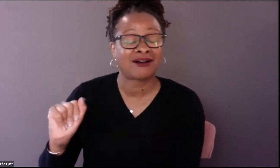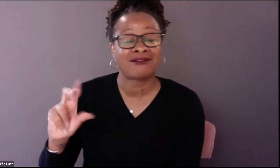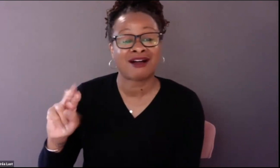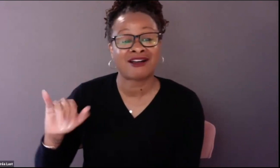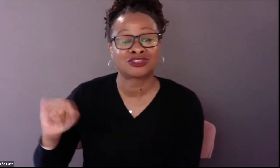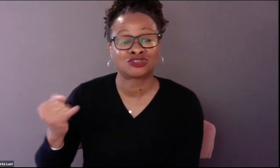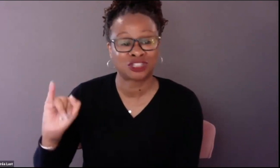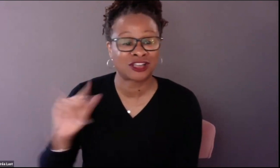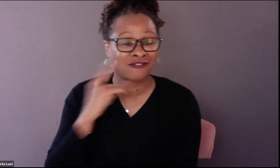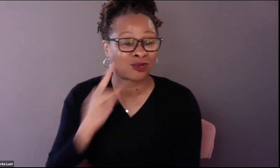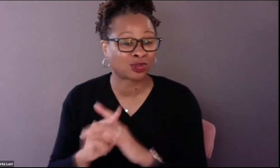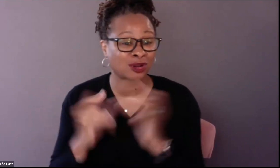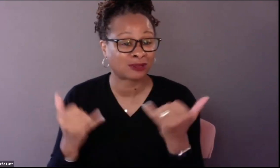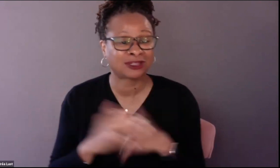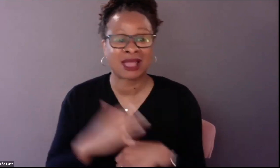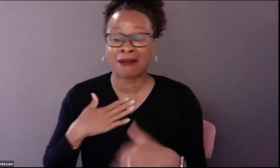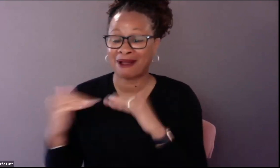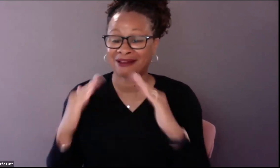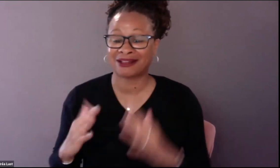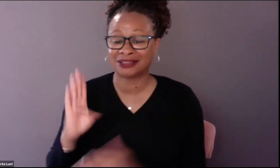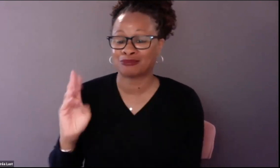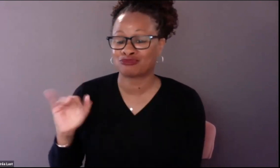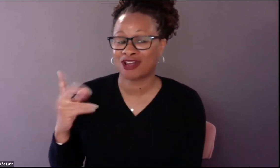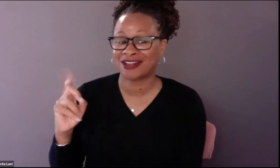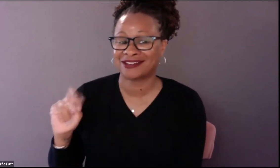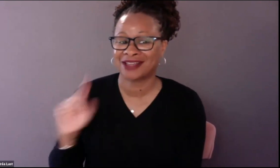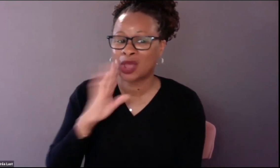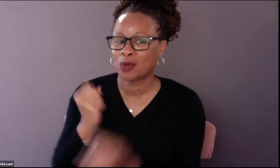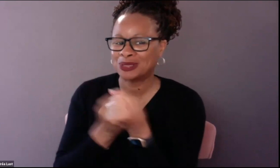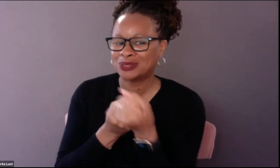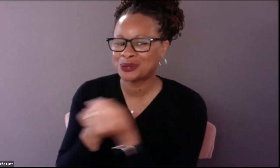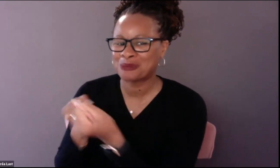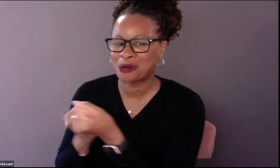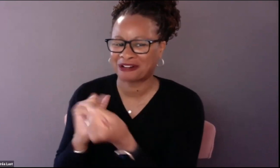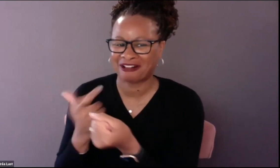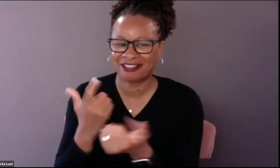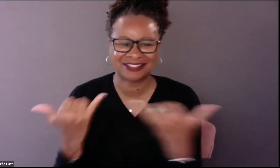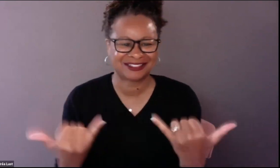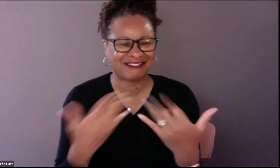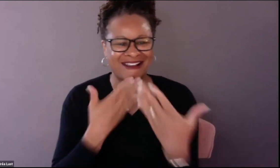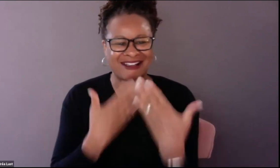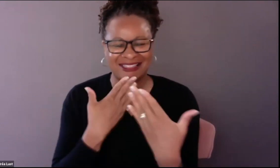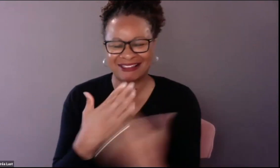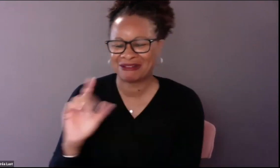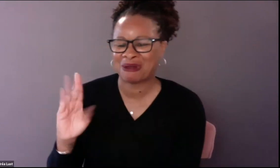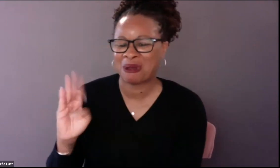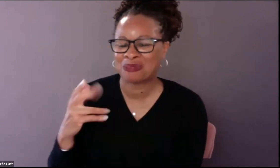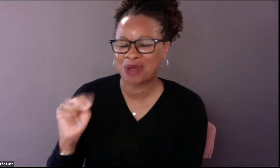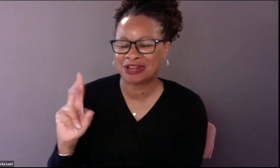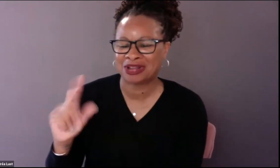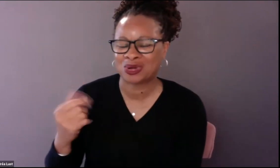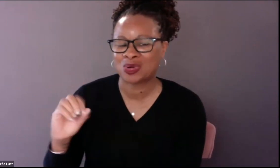And we have my colleague, Brandon, who's going to be supporting all of this here. Brandon Goodall, our Director of Community